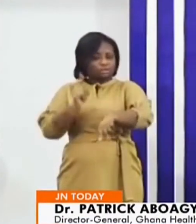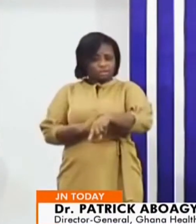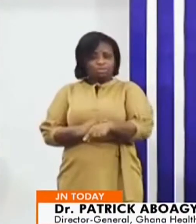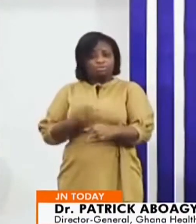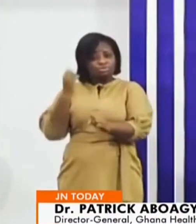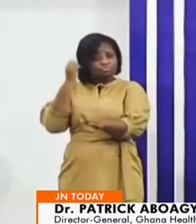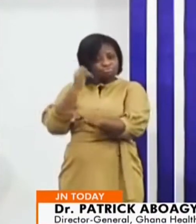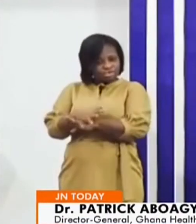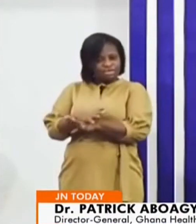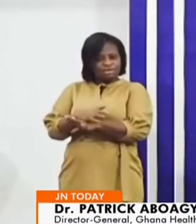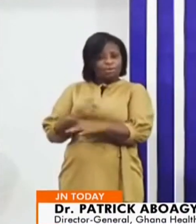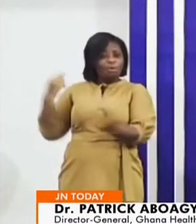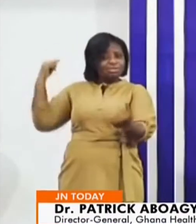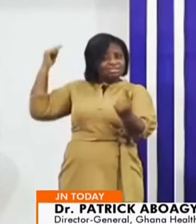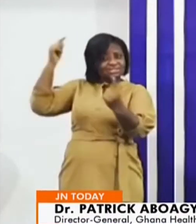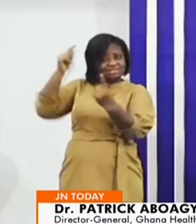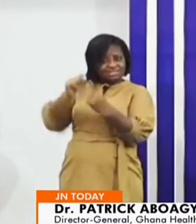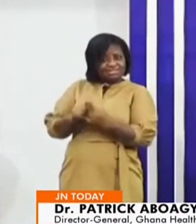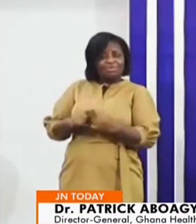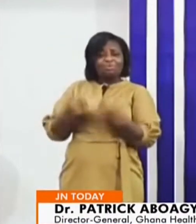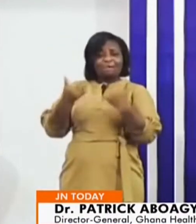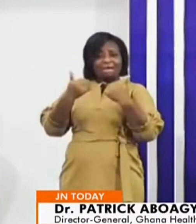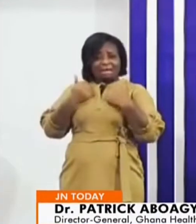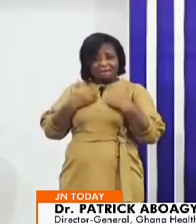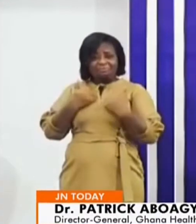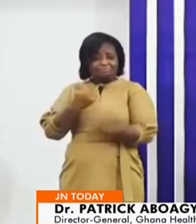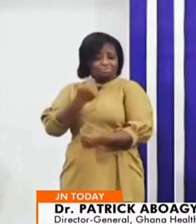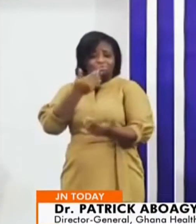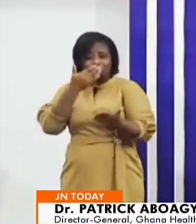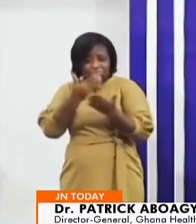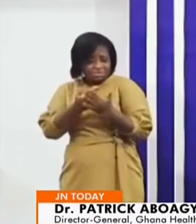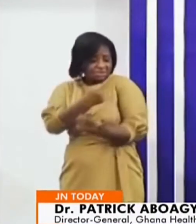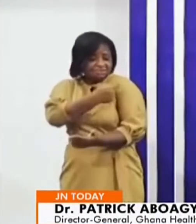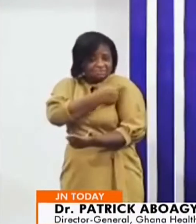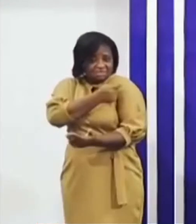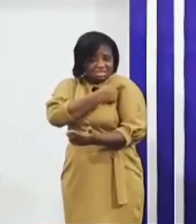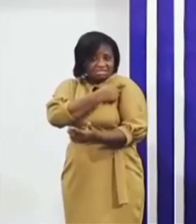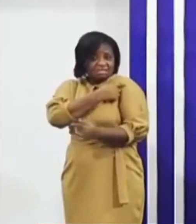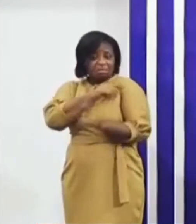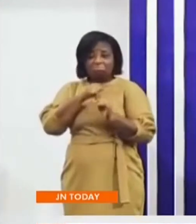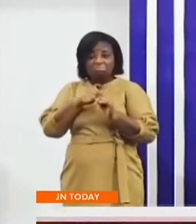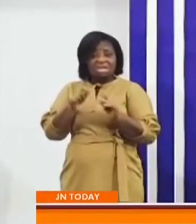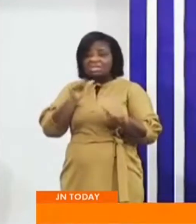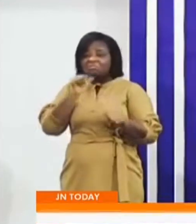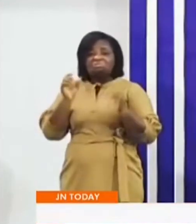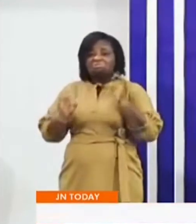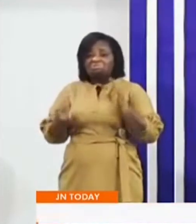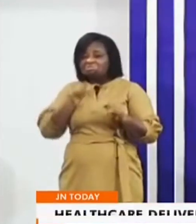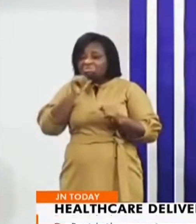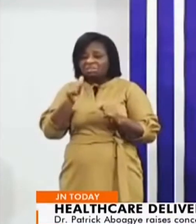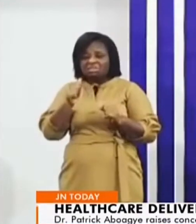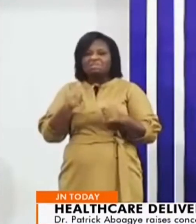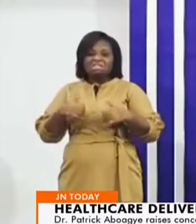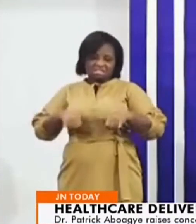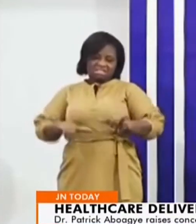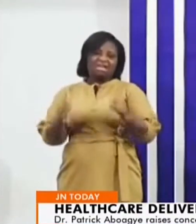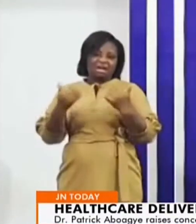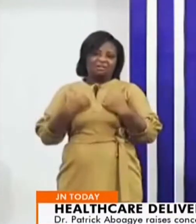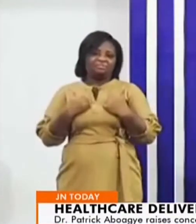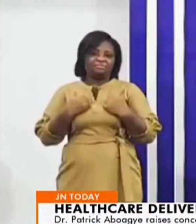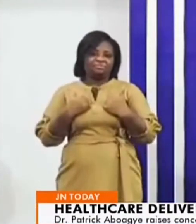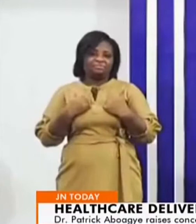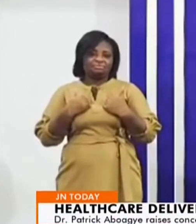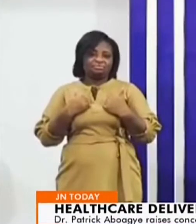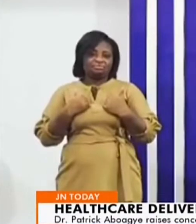ready until we discover we have an effective vaccine this disease is going to be with that despite all